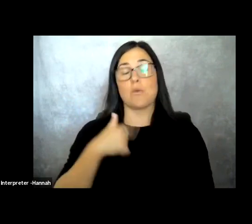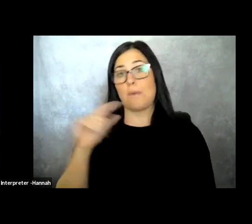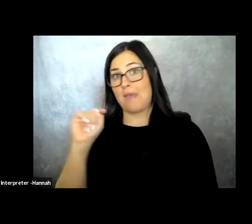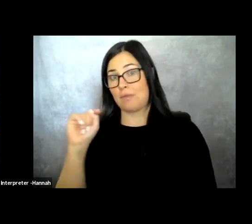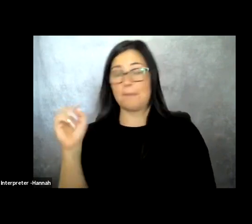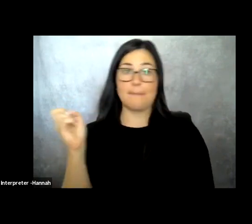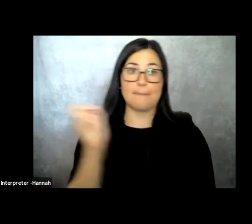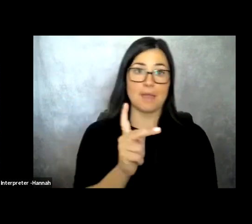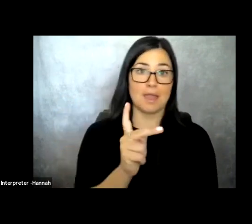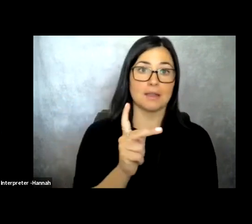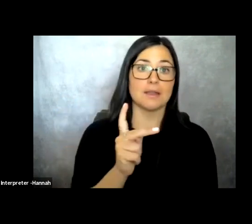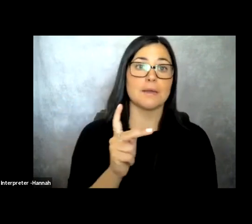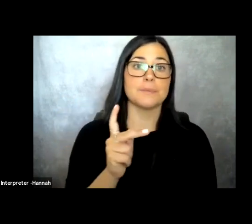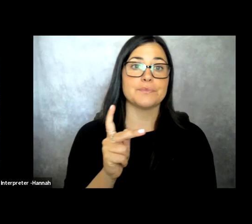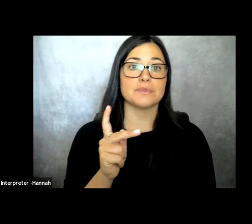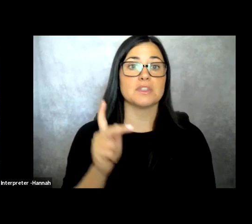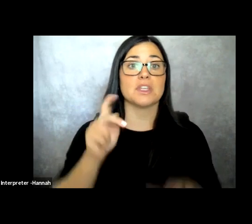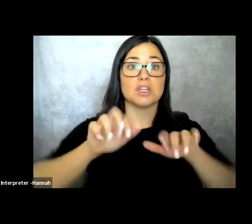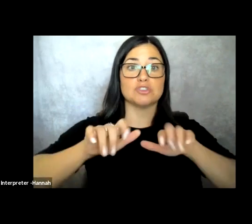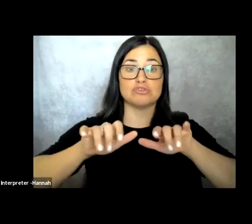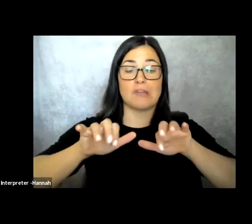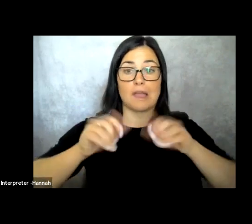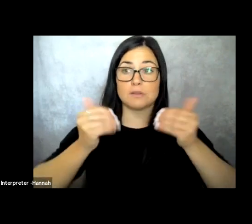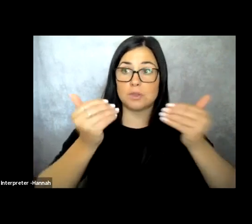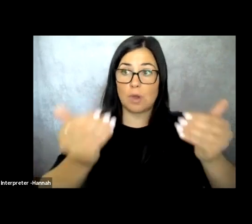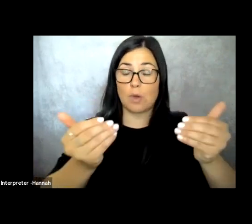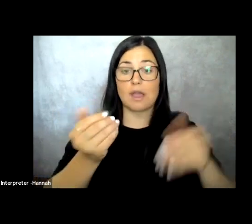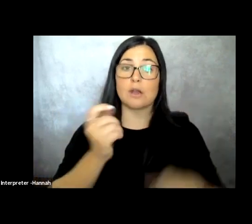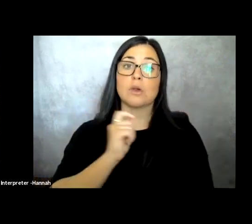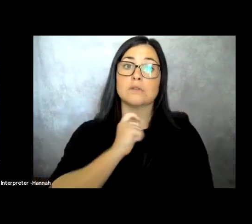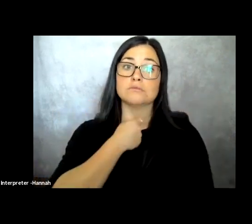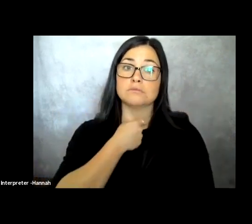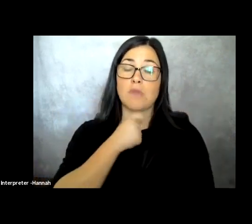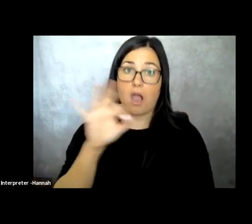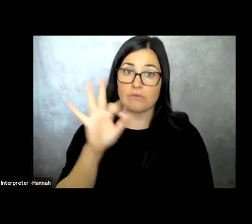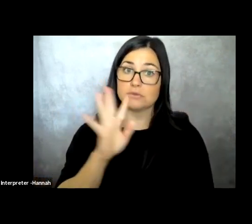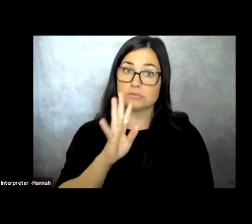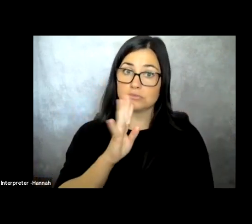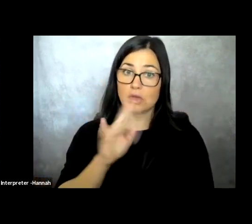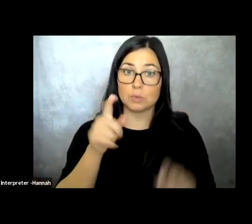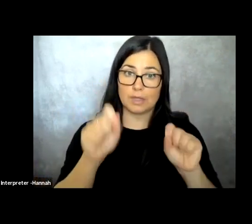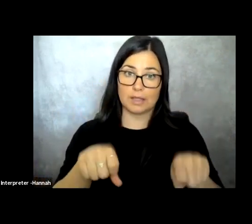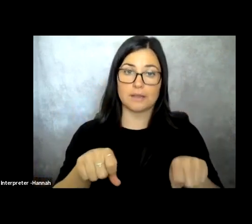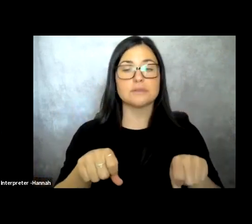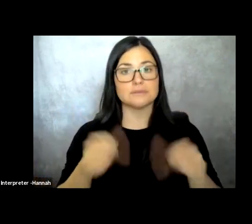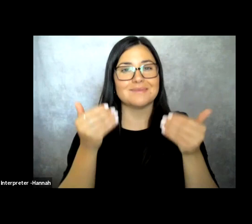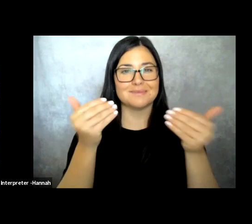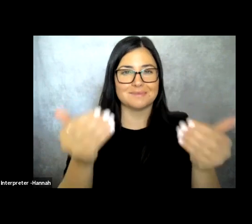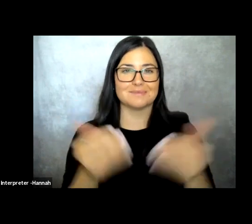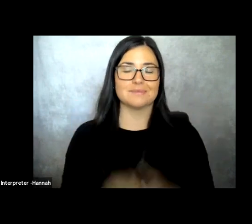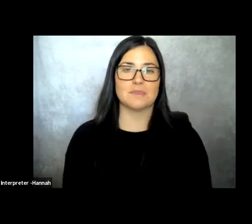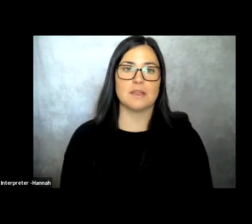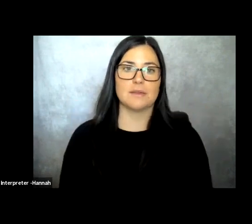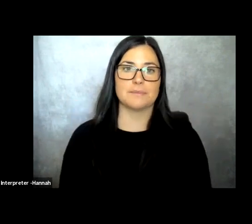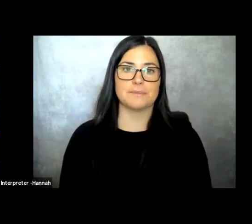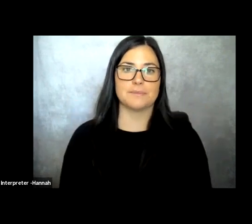break. In the chat, if you have questions or unmute yourself, ask away.